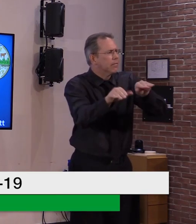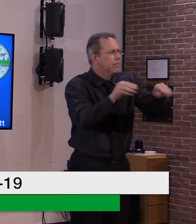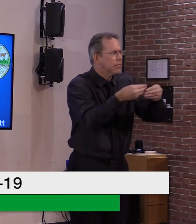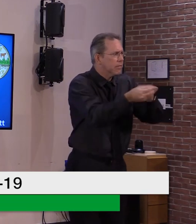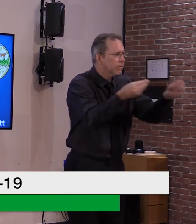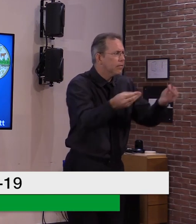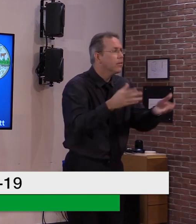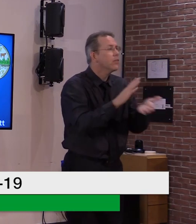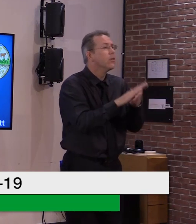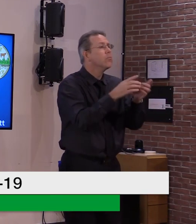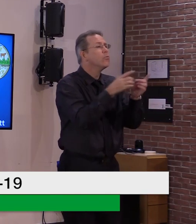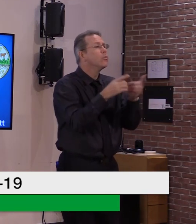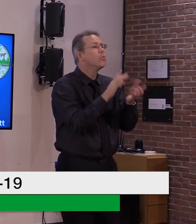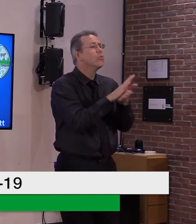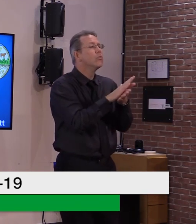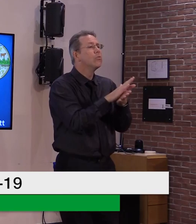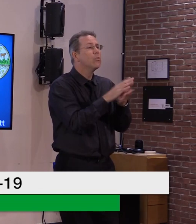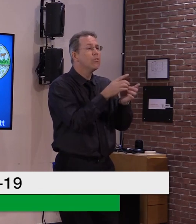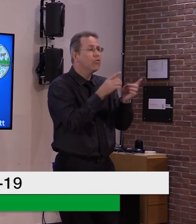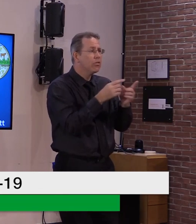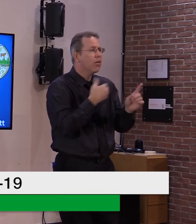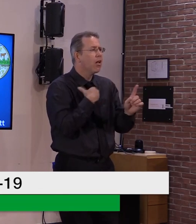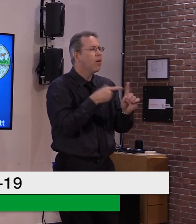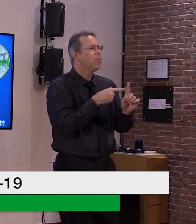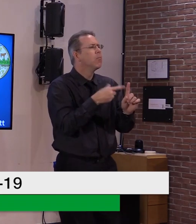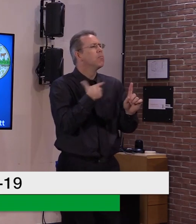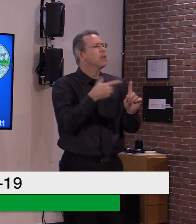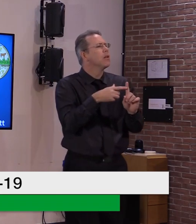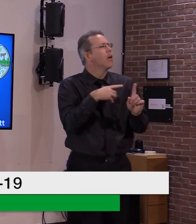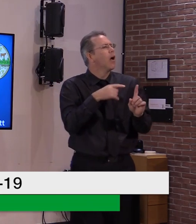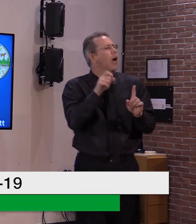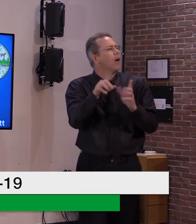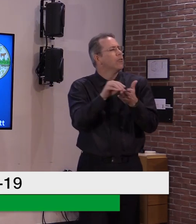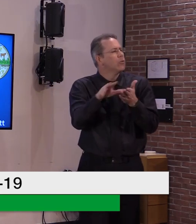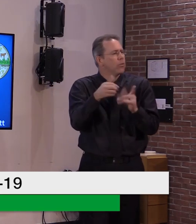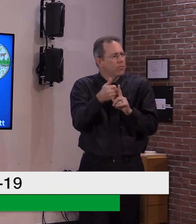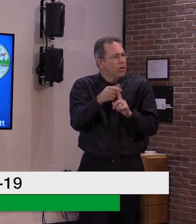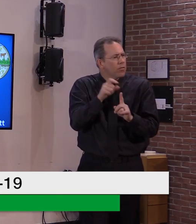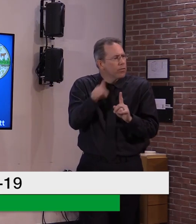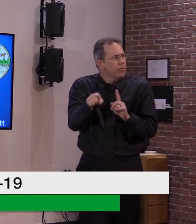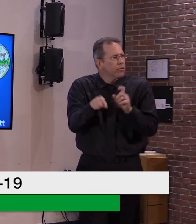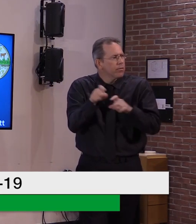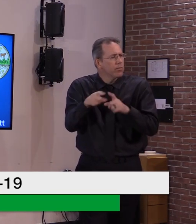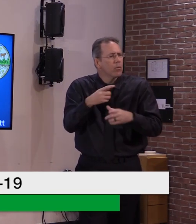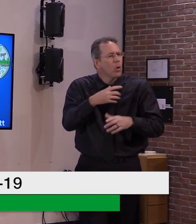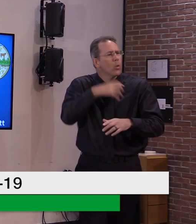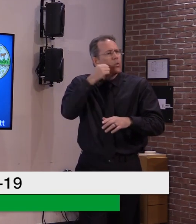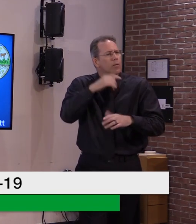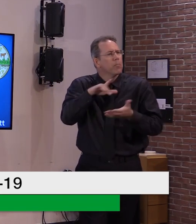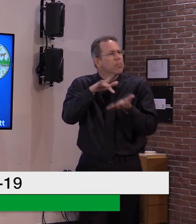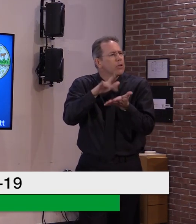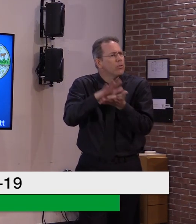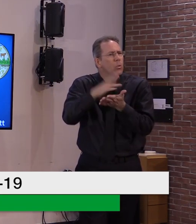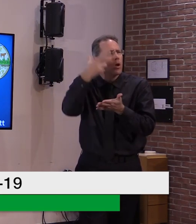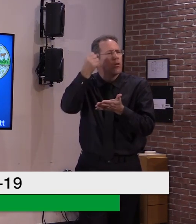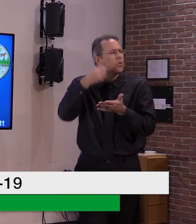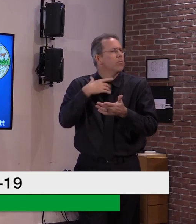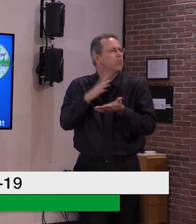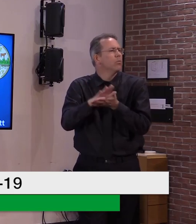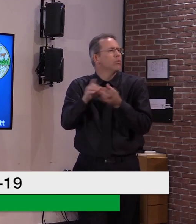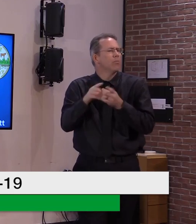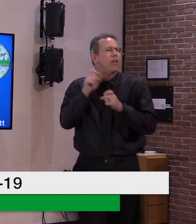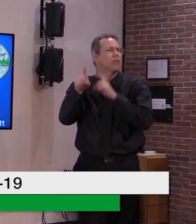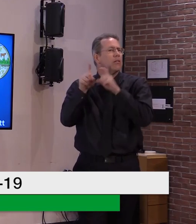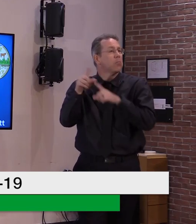see the students themselves completing the health check uh but it's more common that parents do that particularly with a younger student but it is i